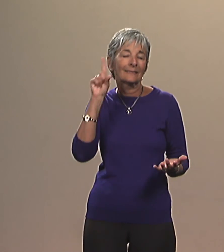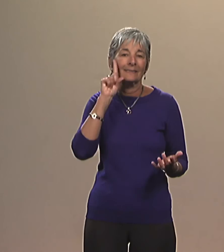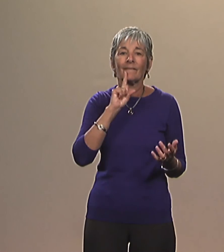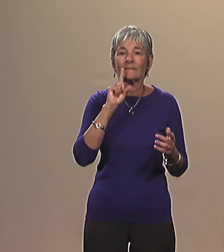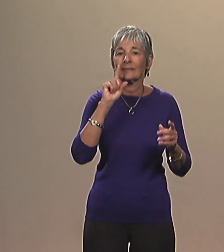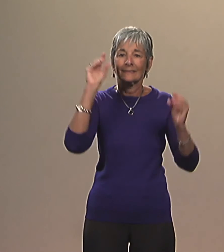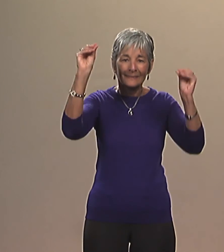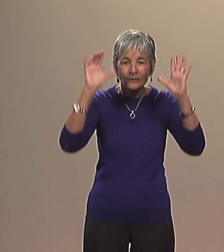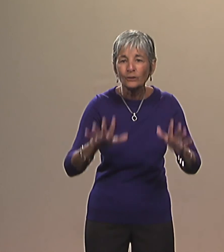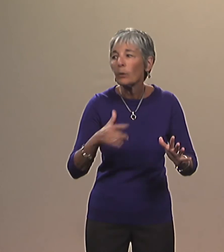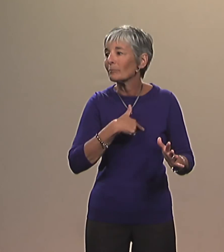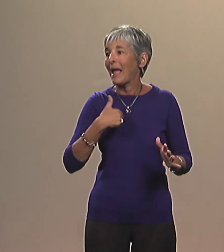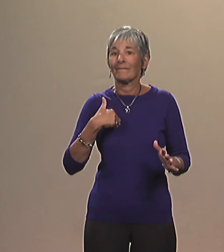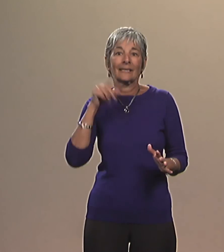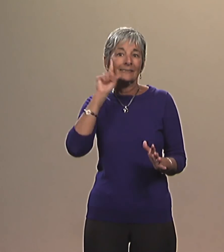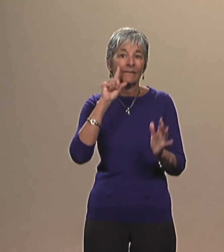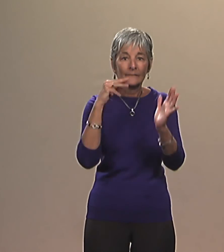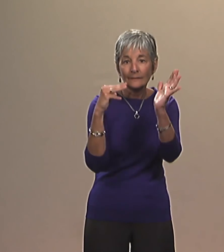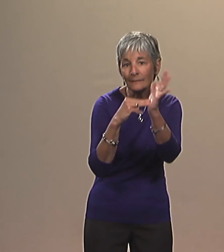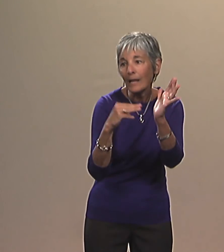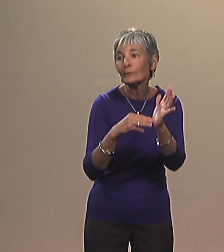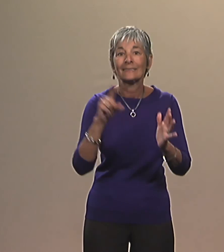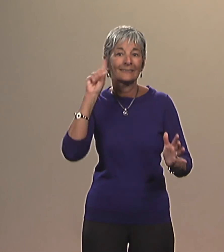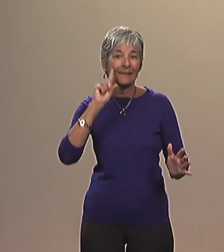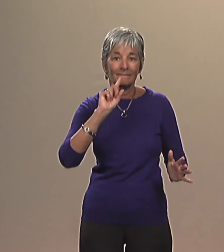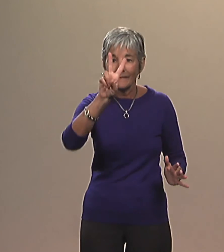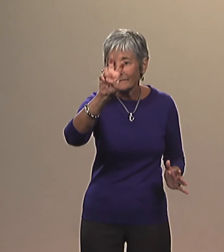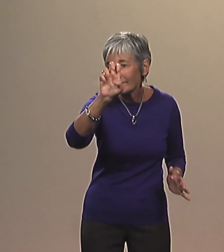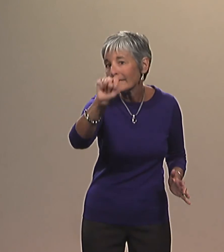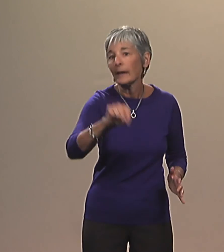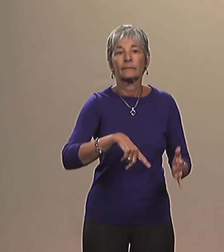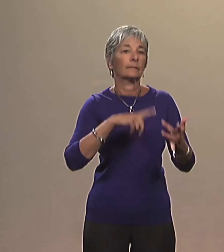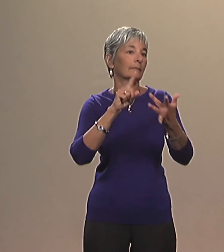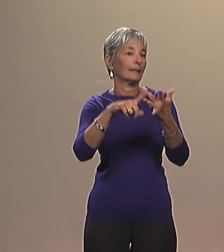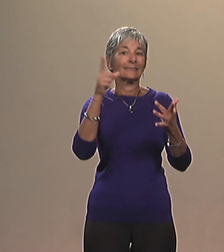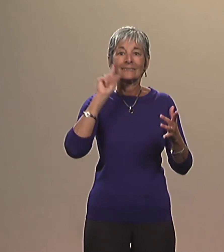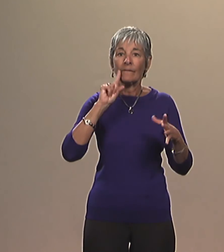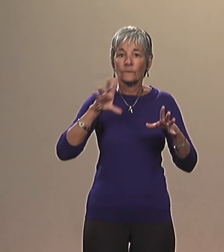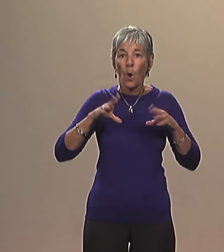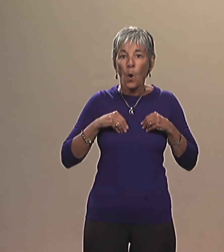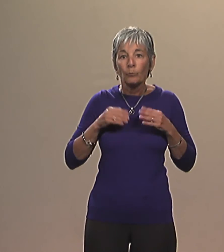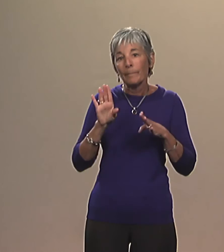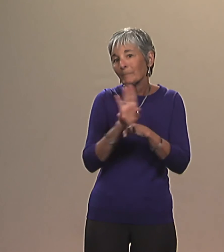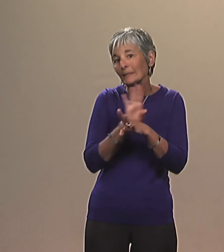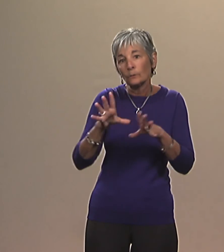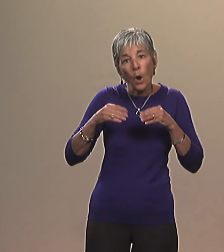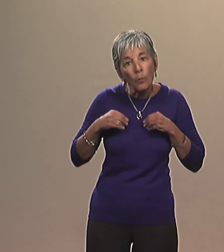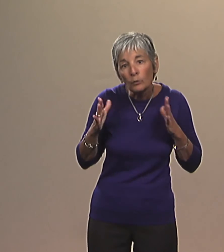deaf teachers. We have deaf doctors, deaf veterinarians, deaf business owners.